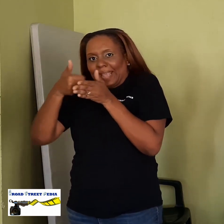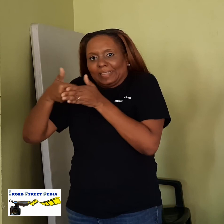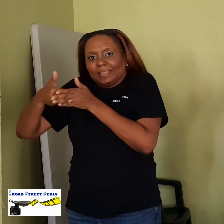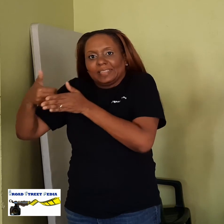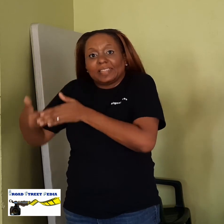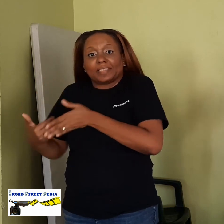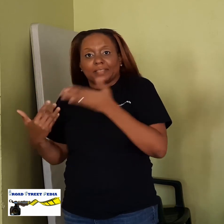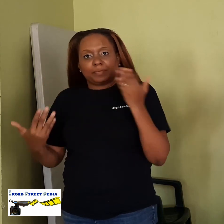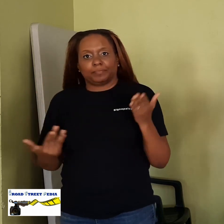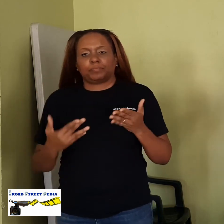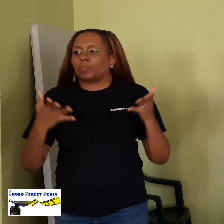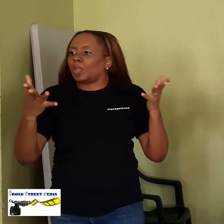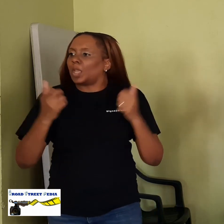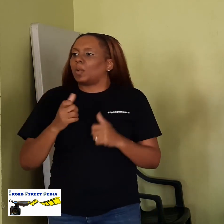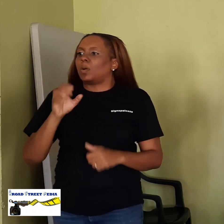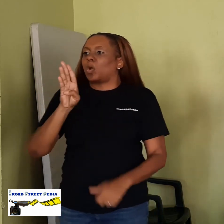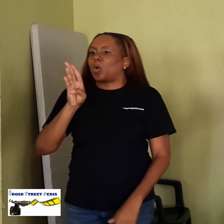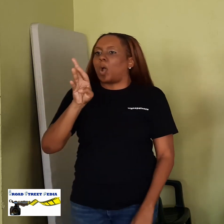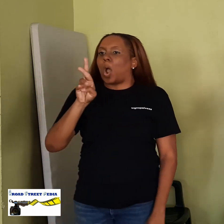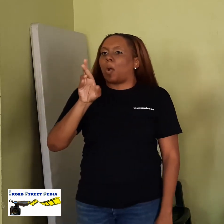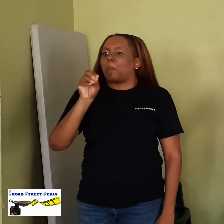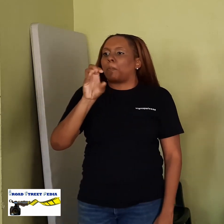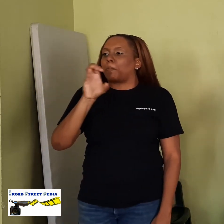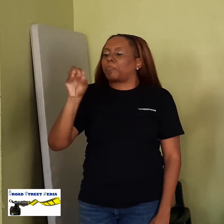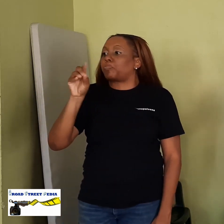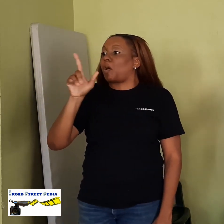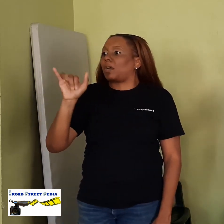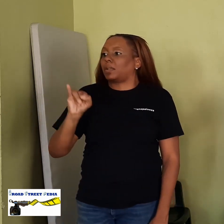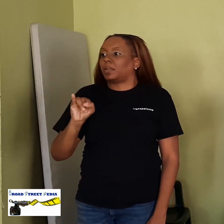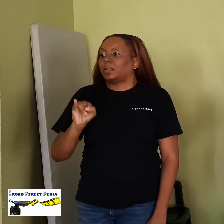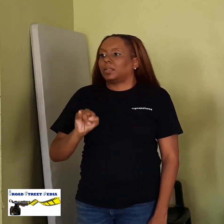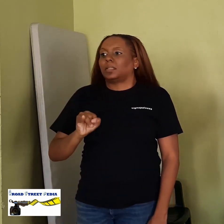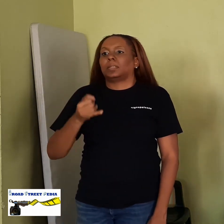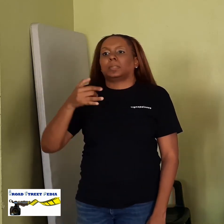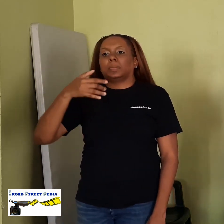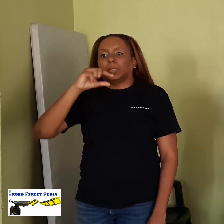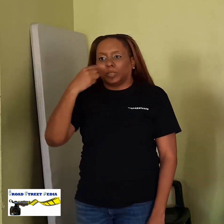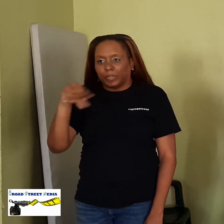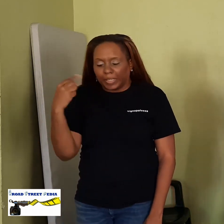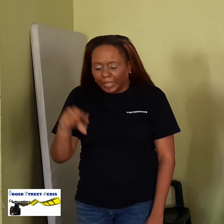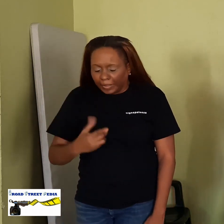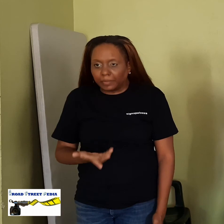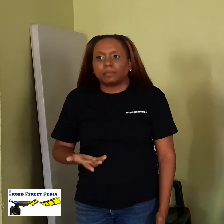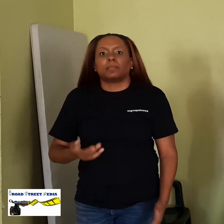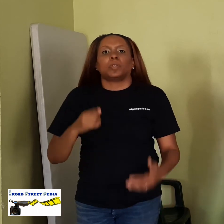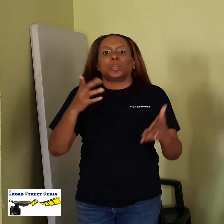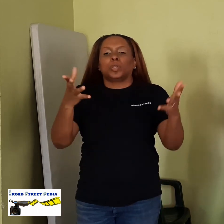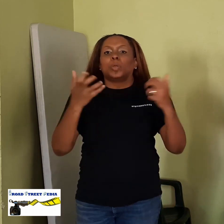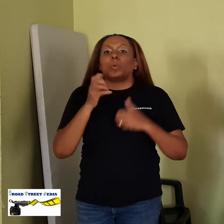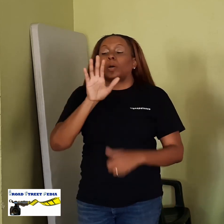be the broccoli color that you desire. You want the eggplant to be